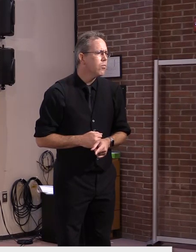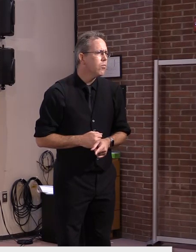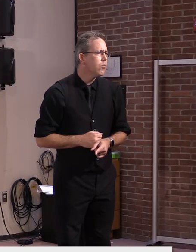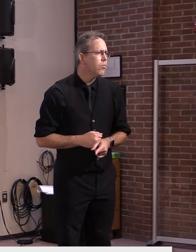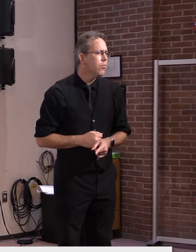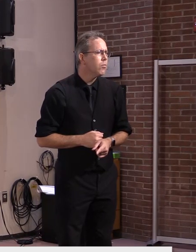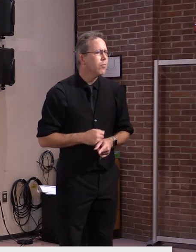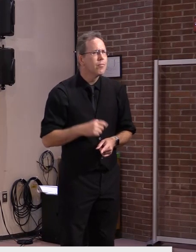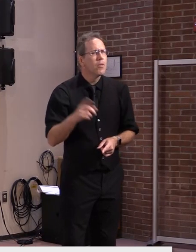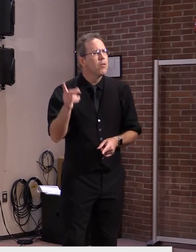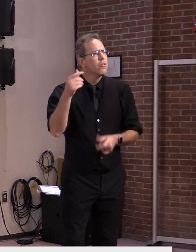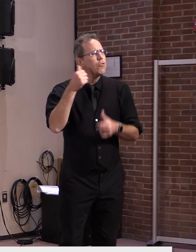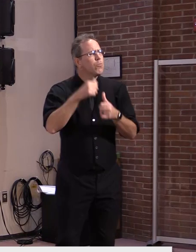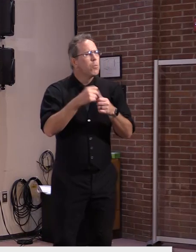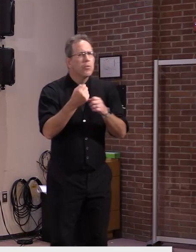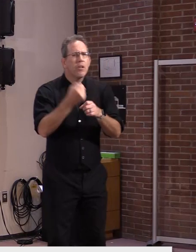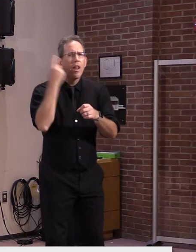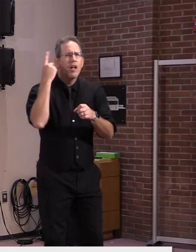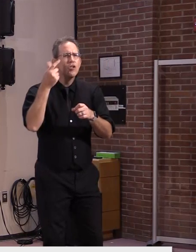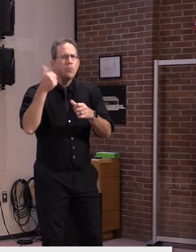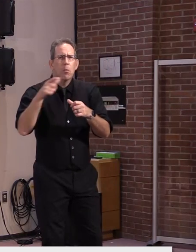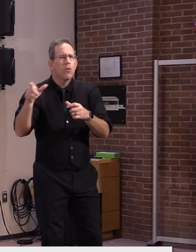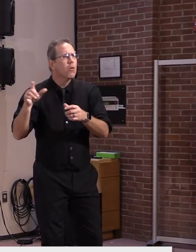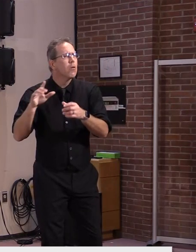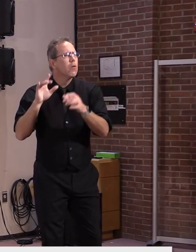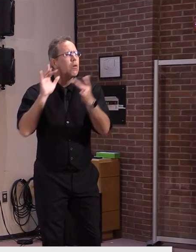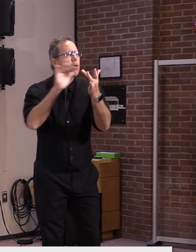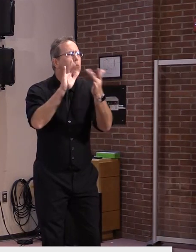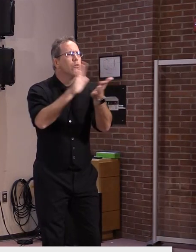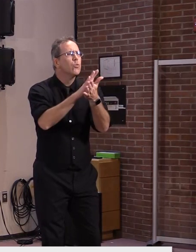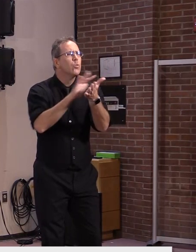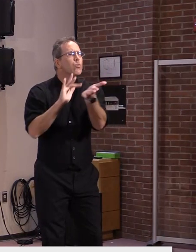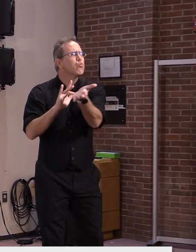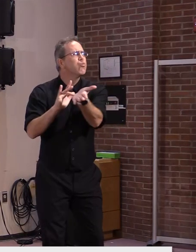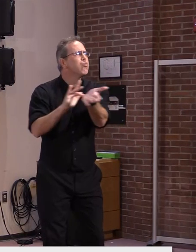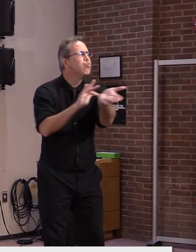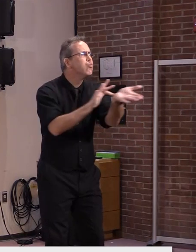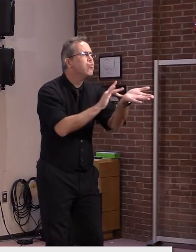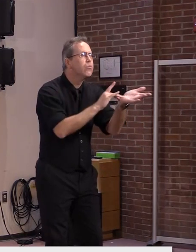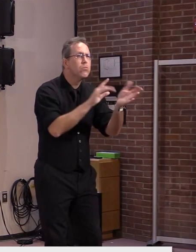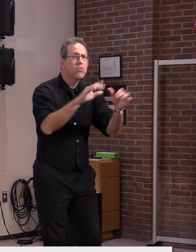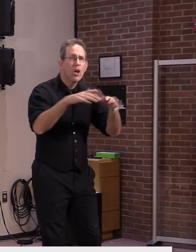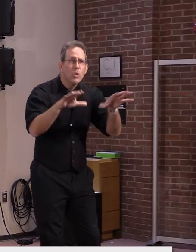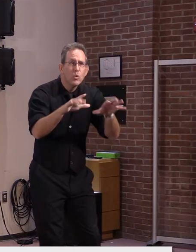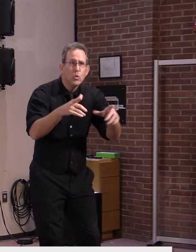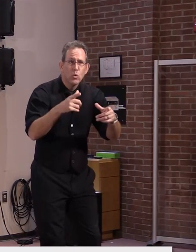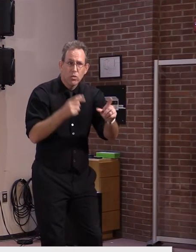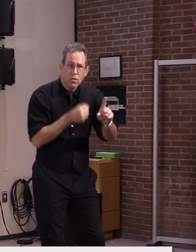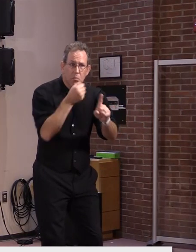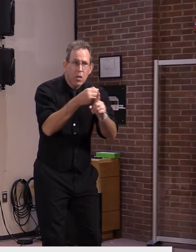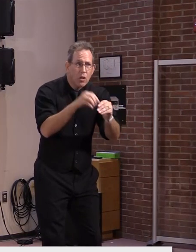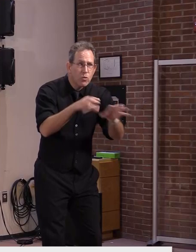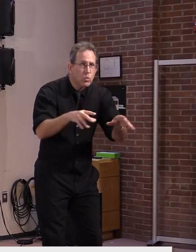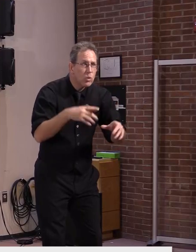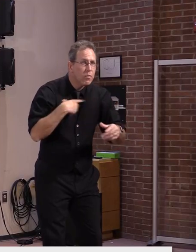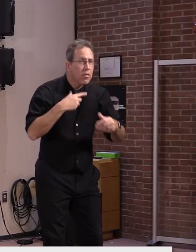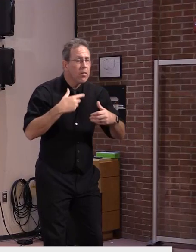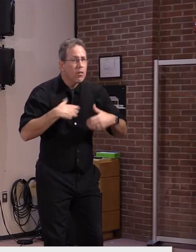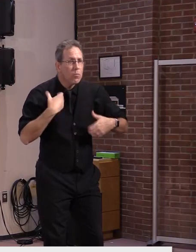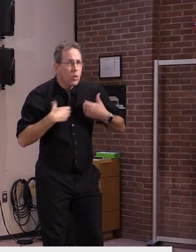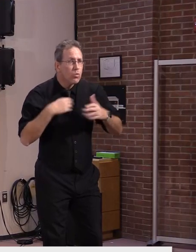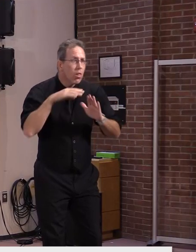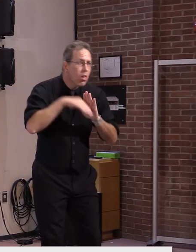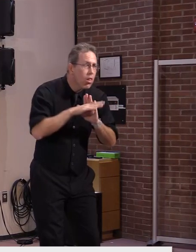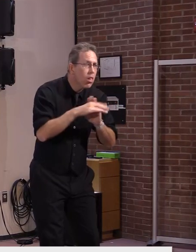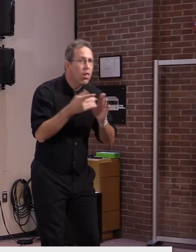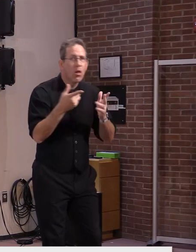schools last year. I was wondering where that survey was and, if you had any results yet to